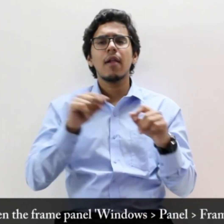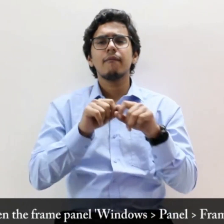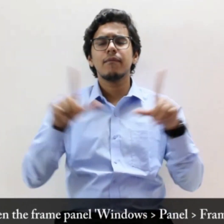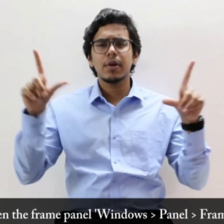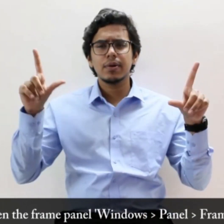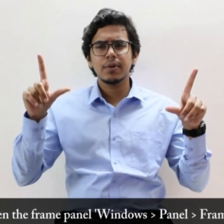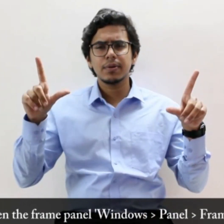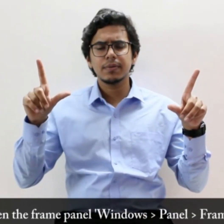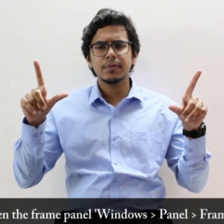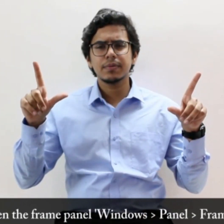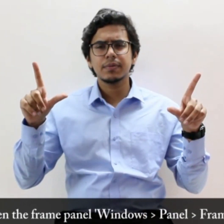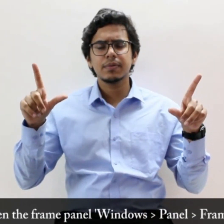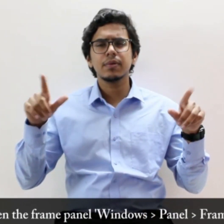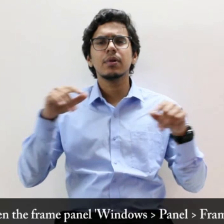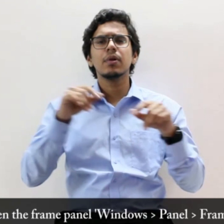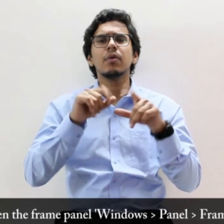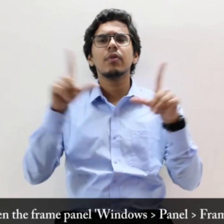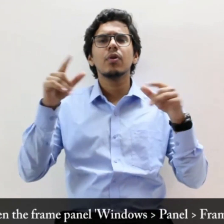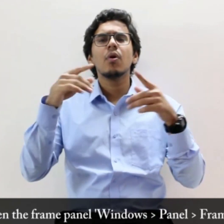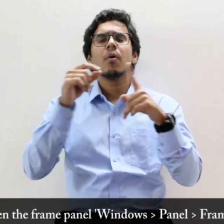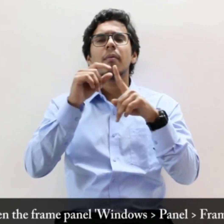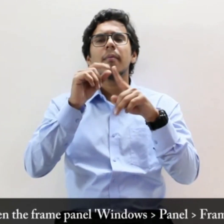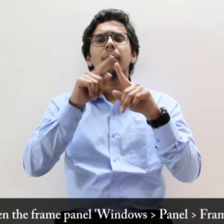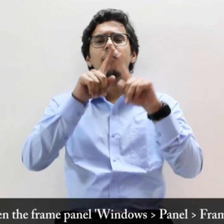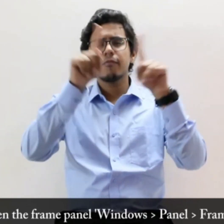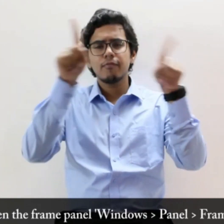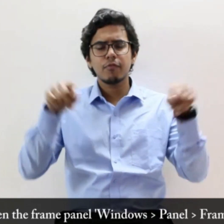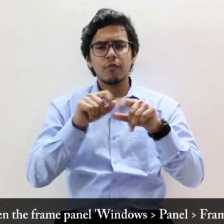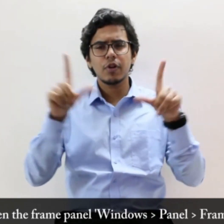Open the frame panel, Windows, Panel, Frame.